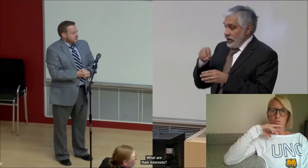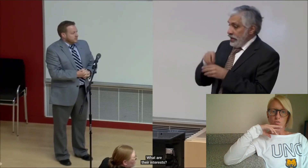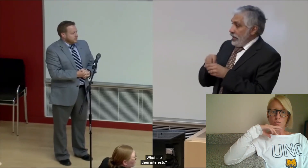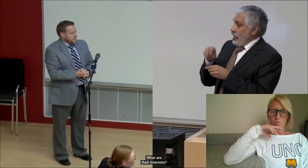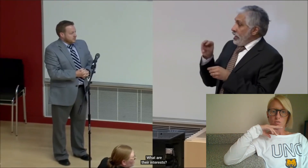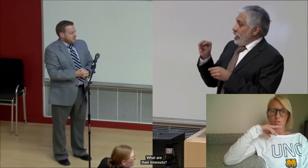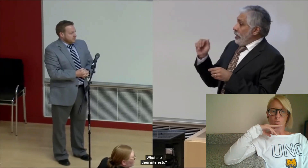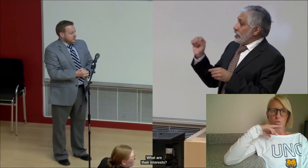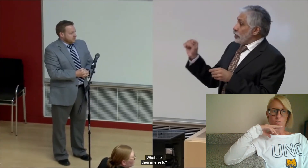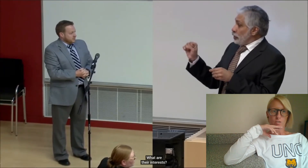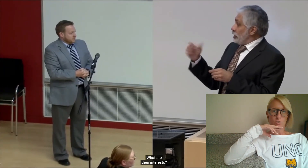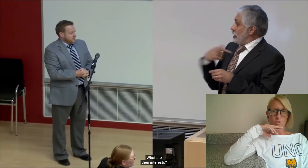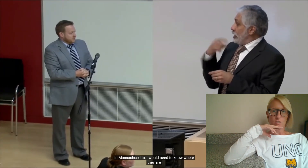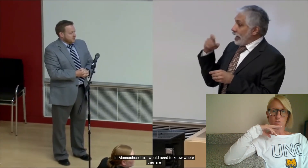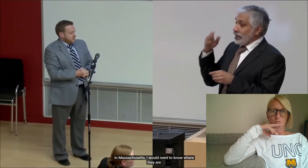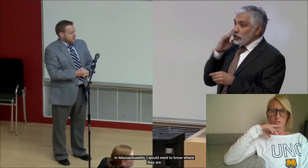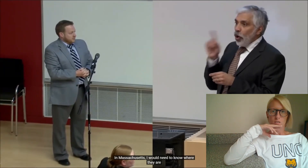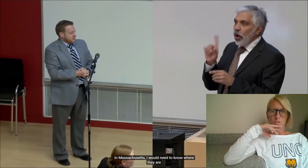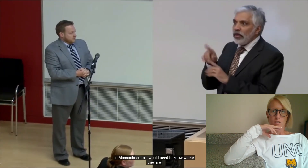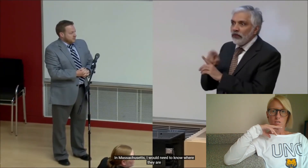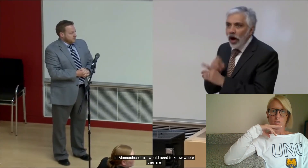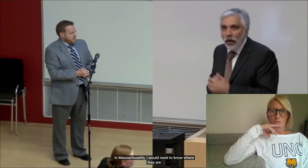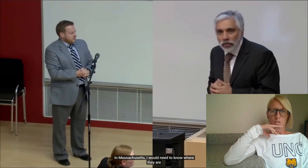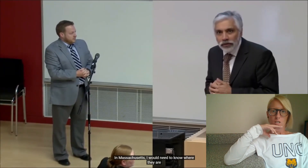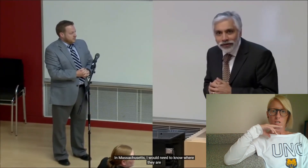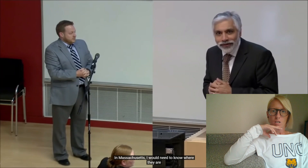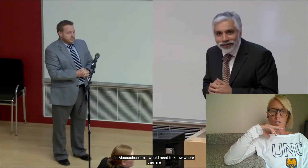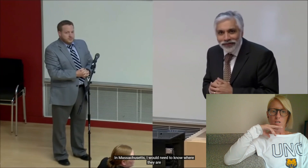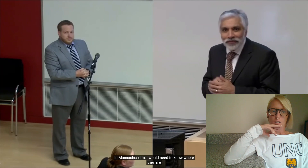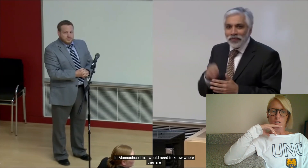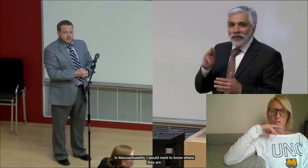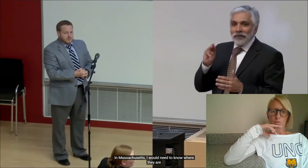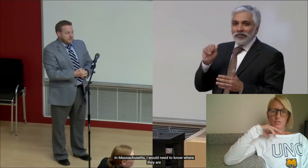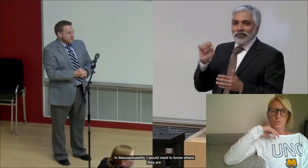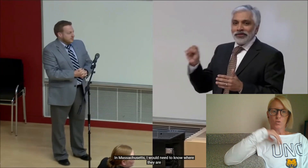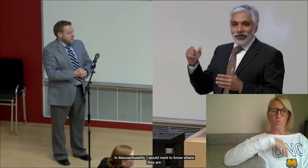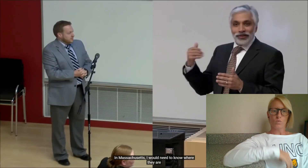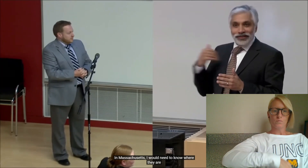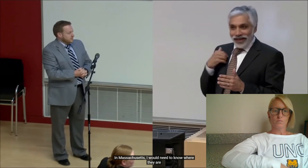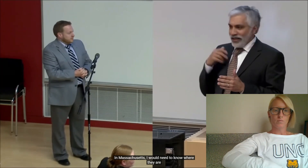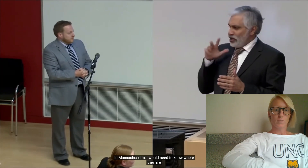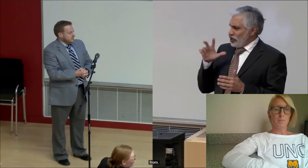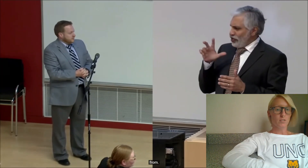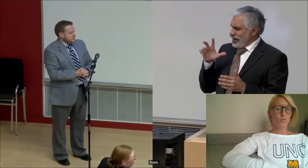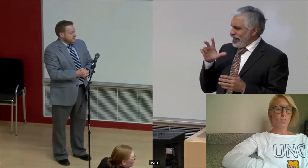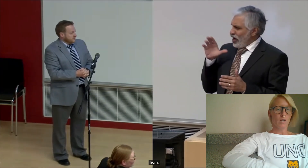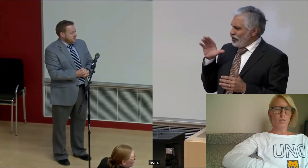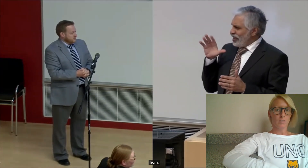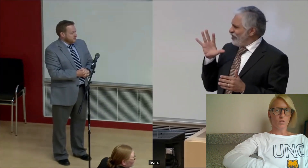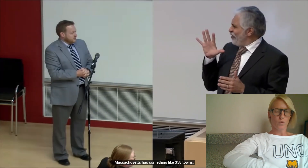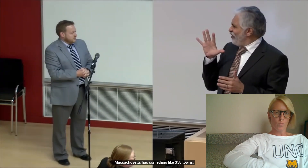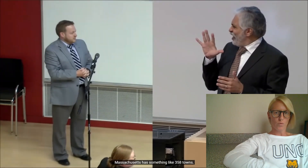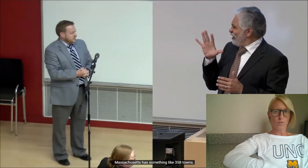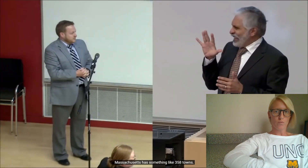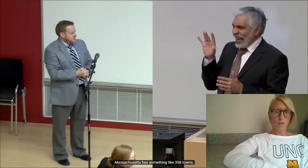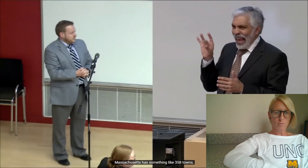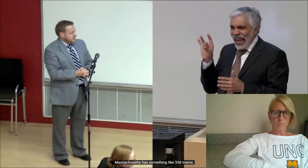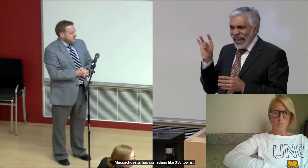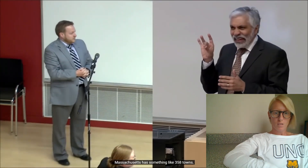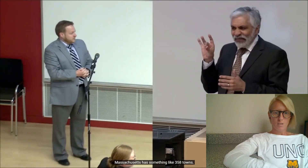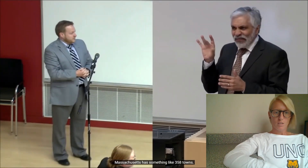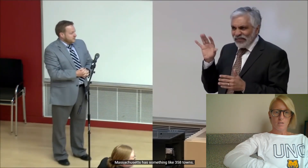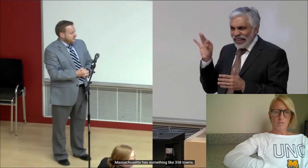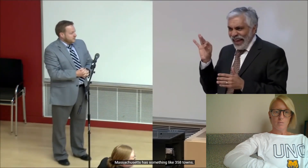their What are their concerns, interests? and what are their interests. In Massachusetts, I would need to know where they're I would from. need to know. Massachusetts I would need has to something know like